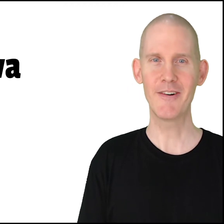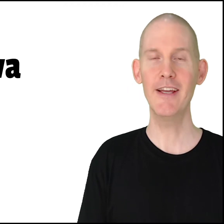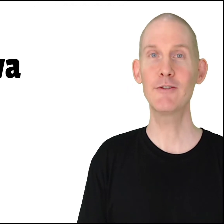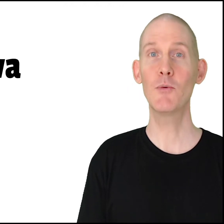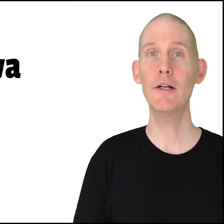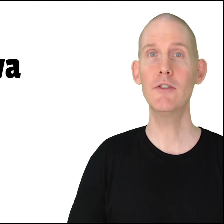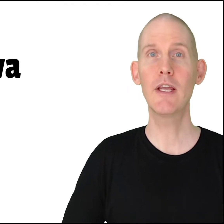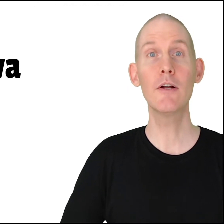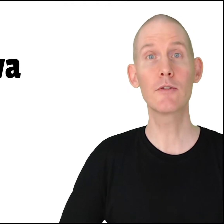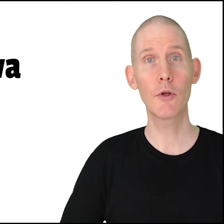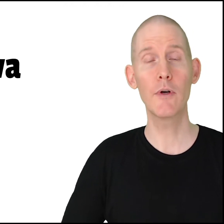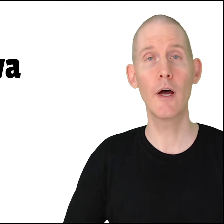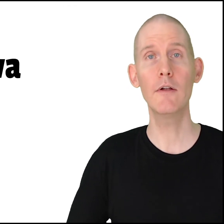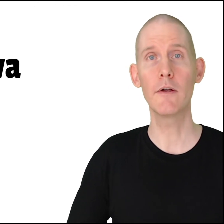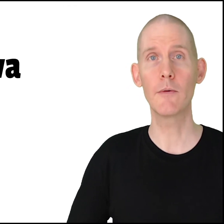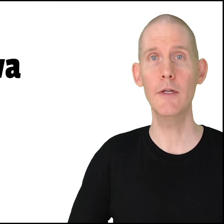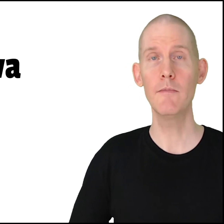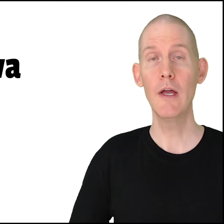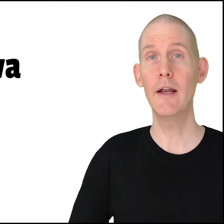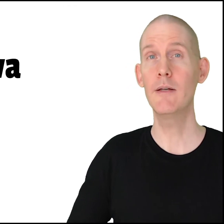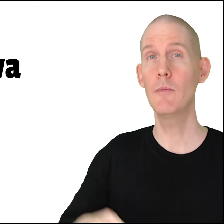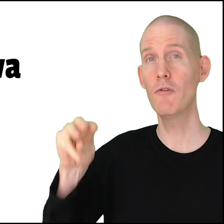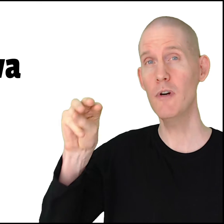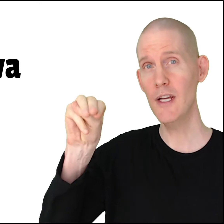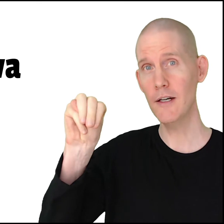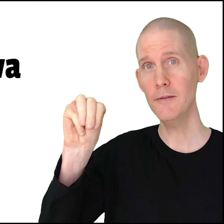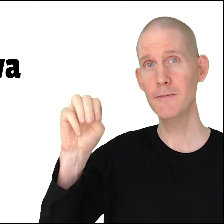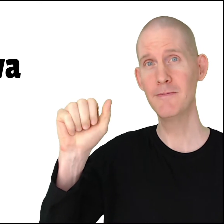so watch it again. I'll slow down a little bit. I did Maria,